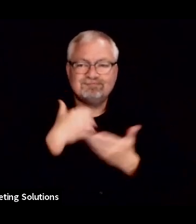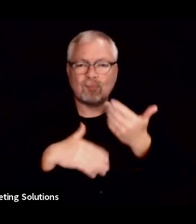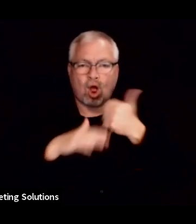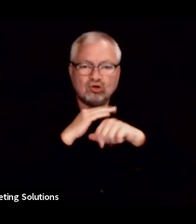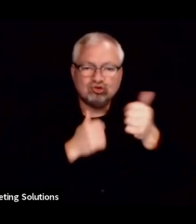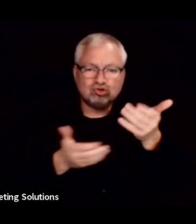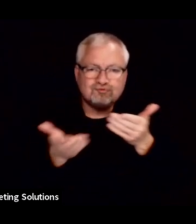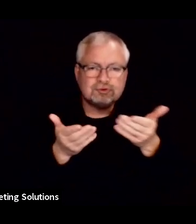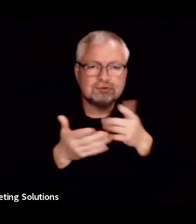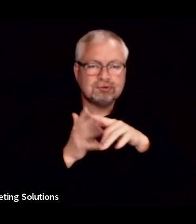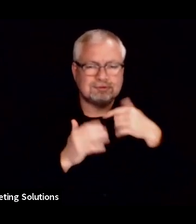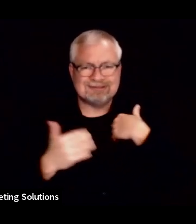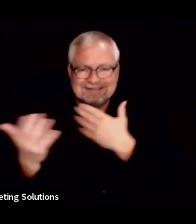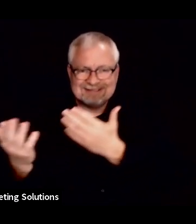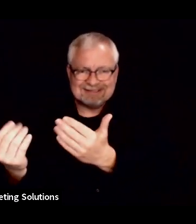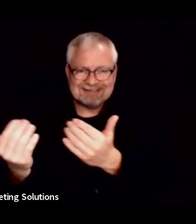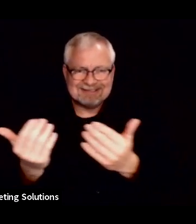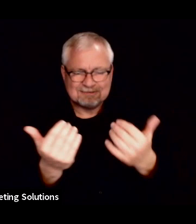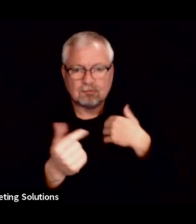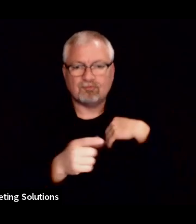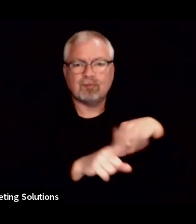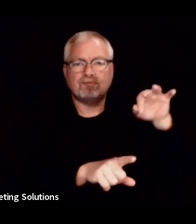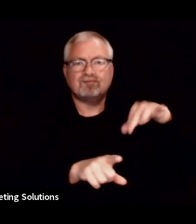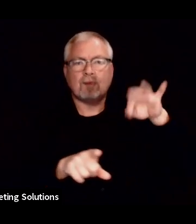where these